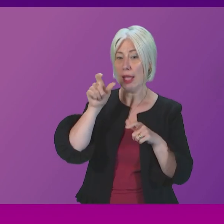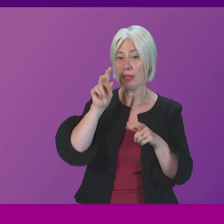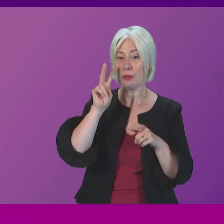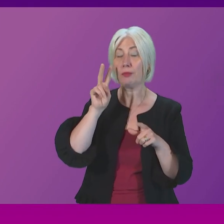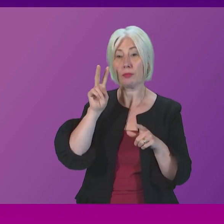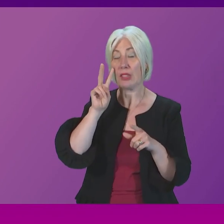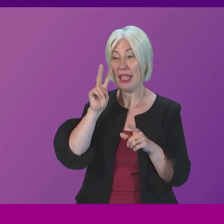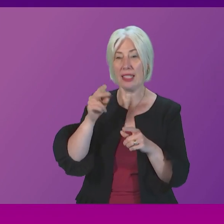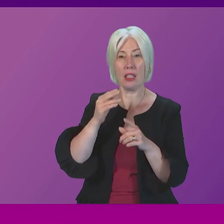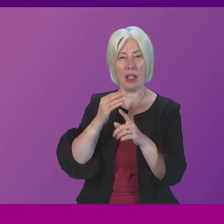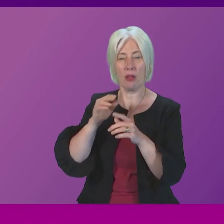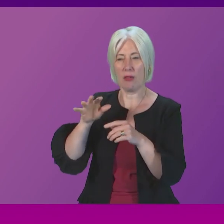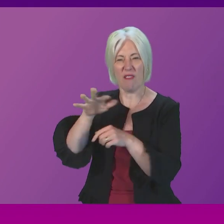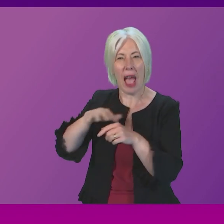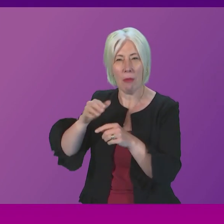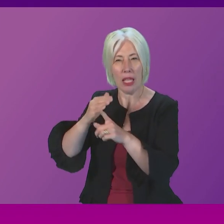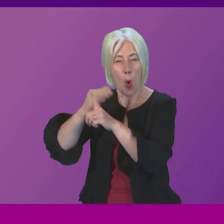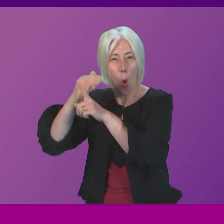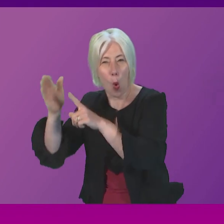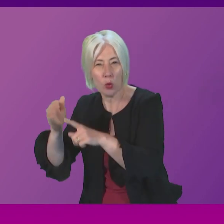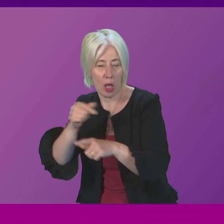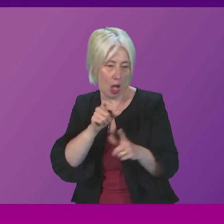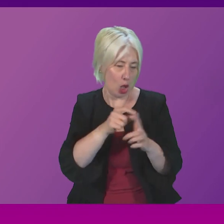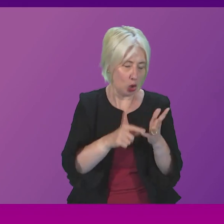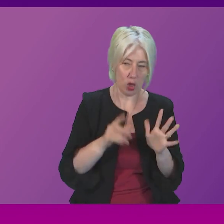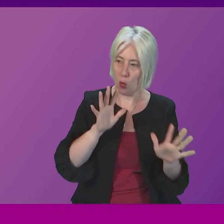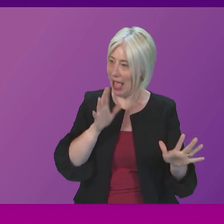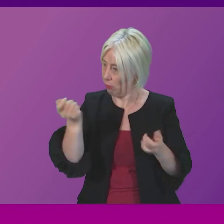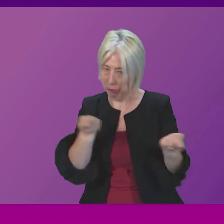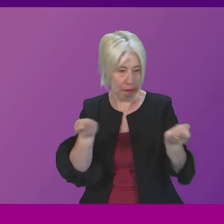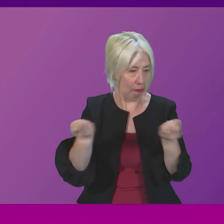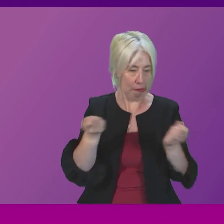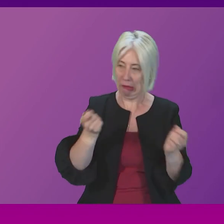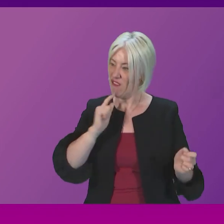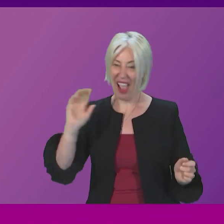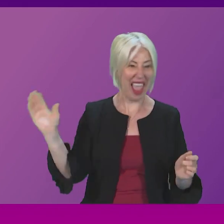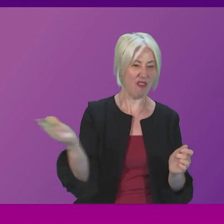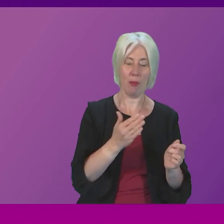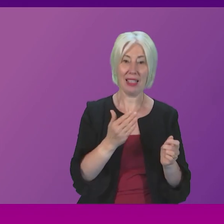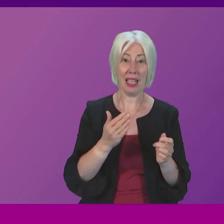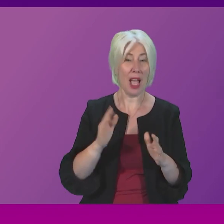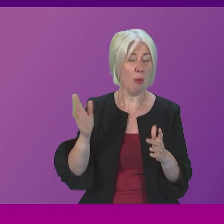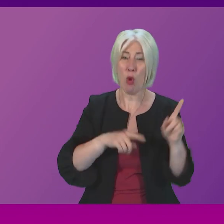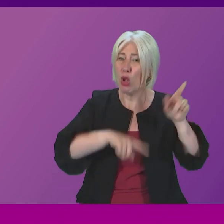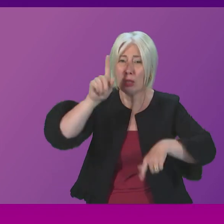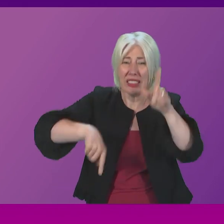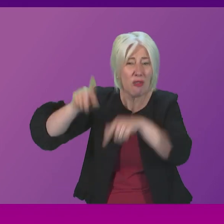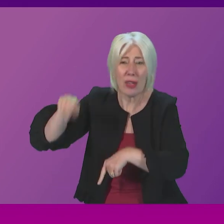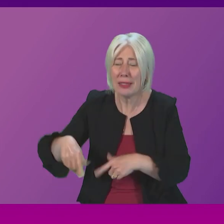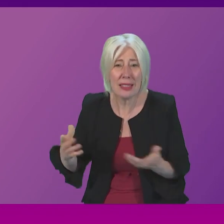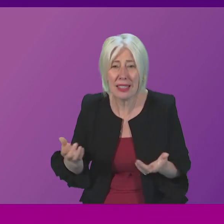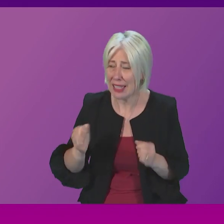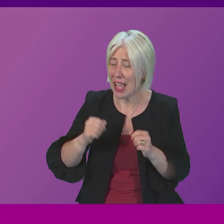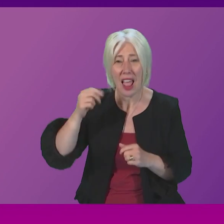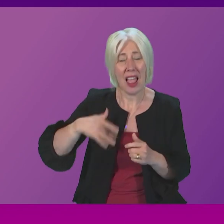I've got relatives of an older age. We have to make everything accommodating for everybody, and we don't walk in the same shoes. We've all had different